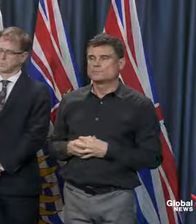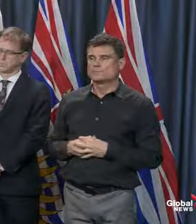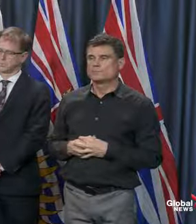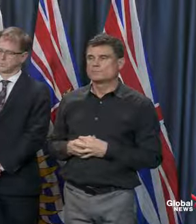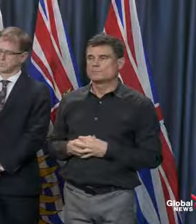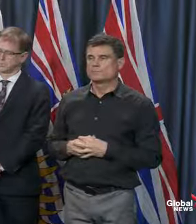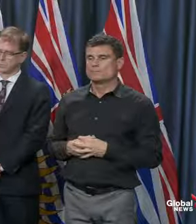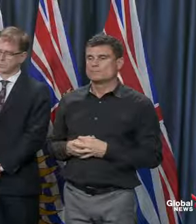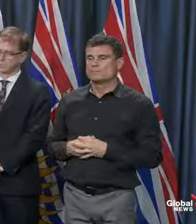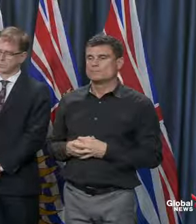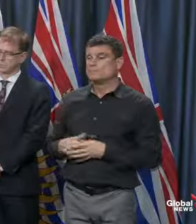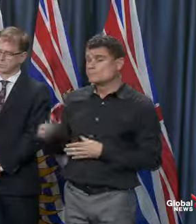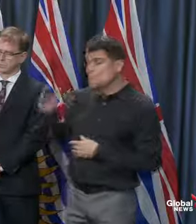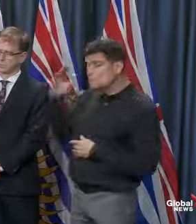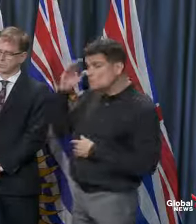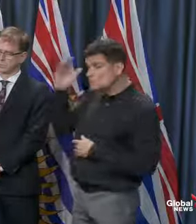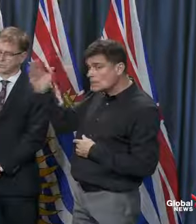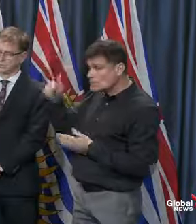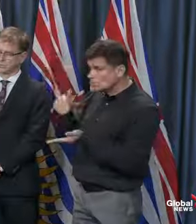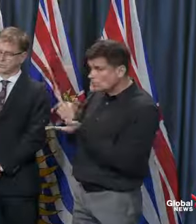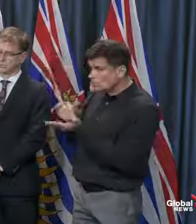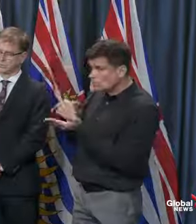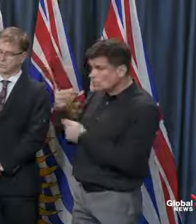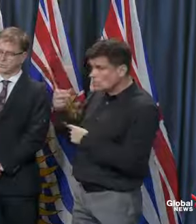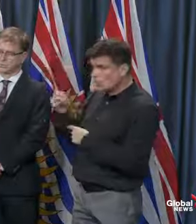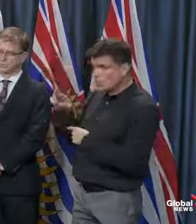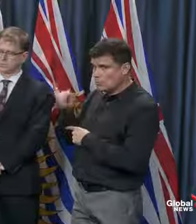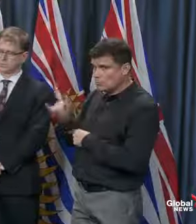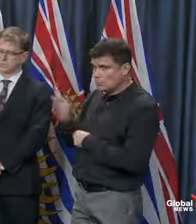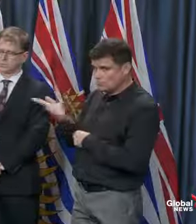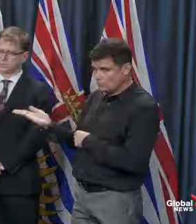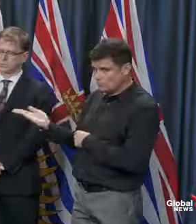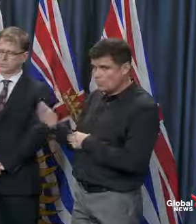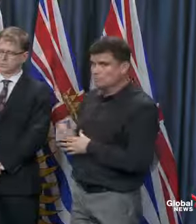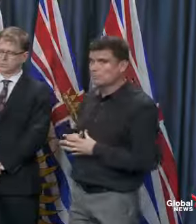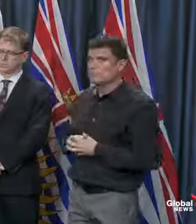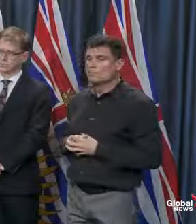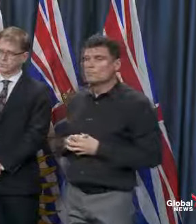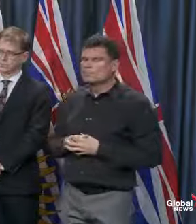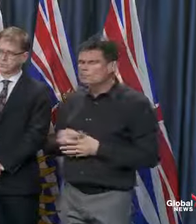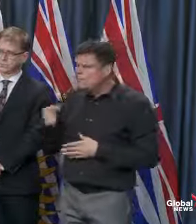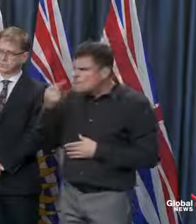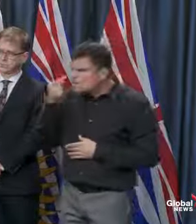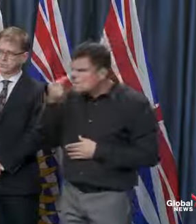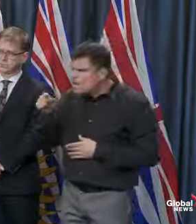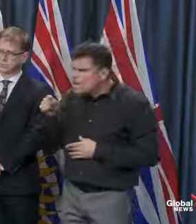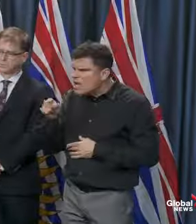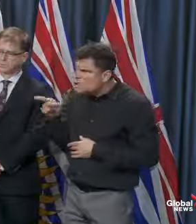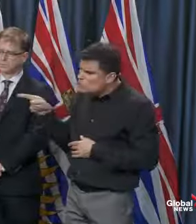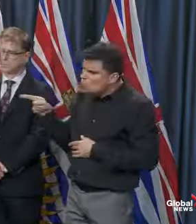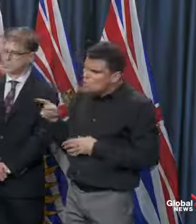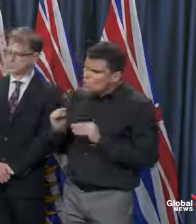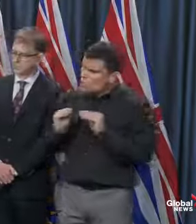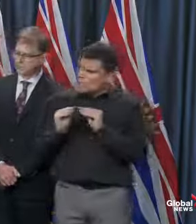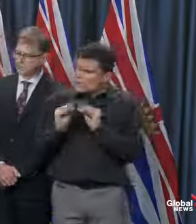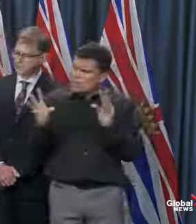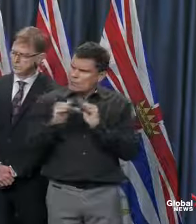Hello, Dr. Henry. I'm wondering if you can clarify what you mean by the phase